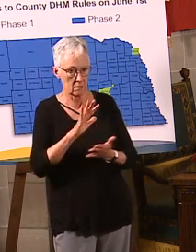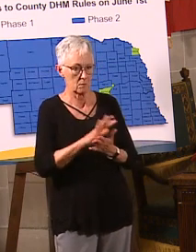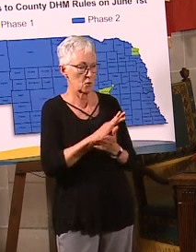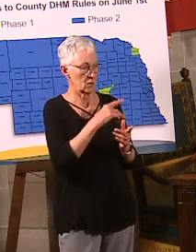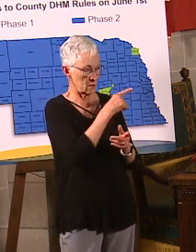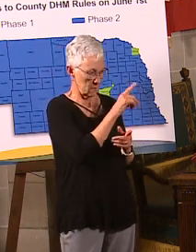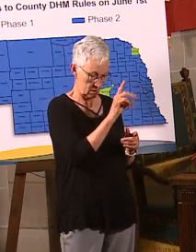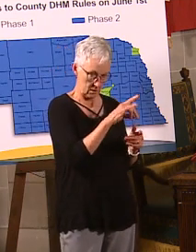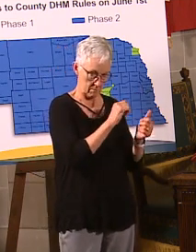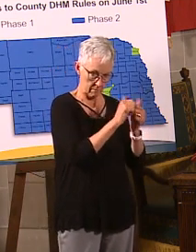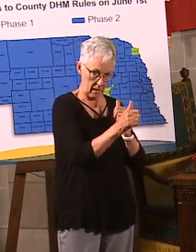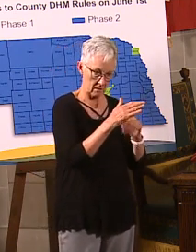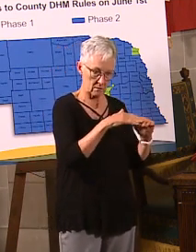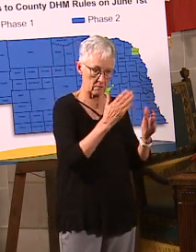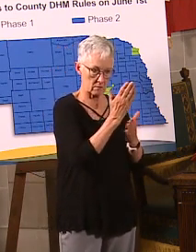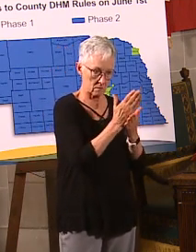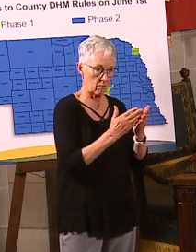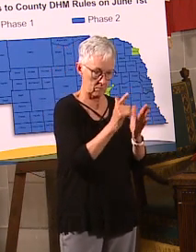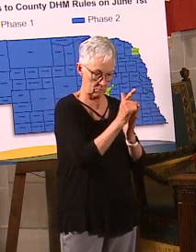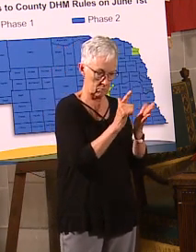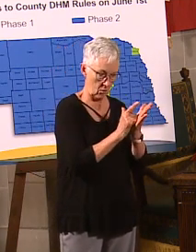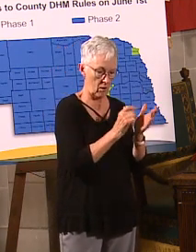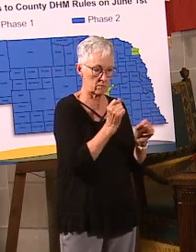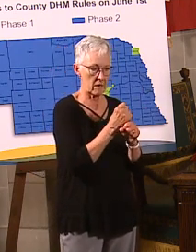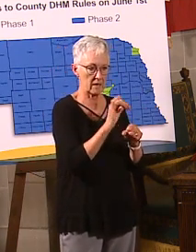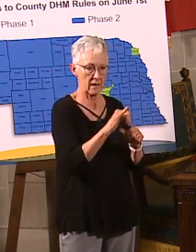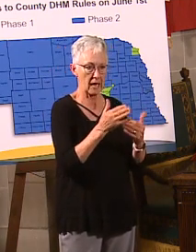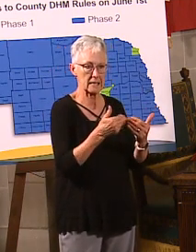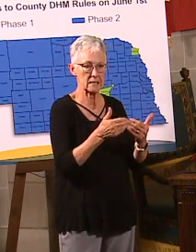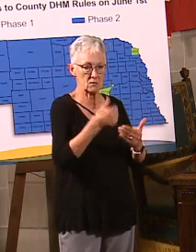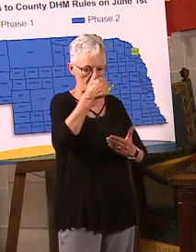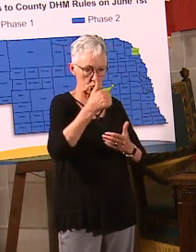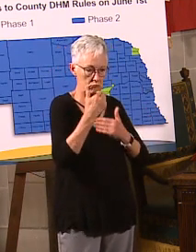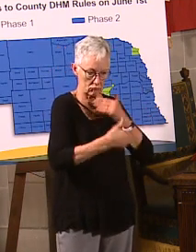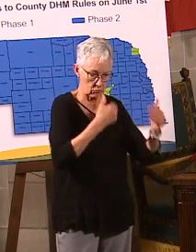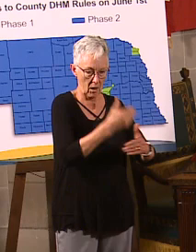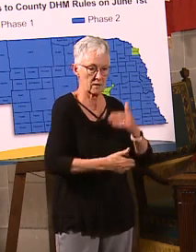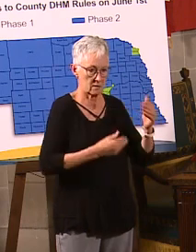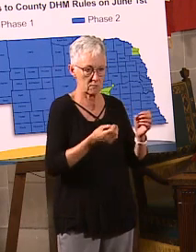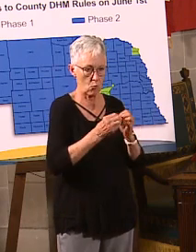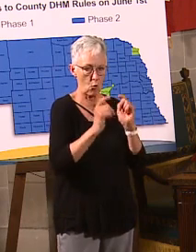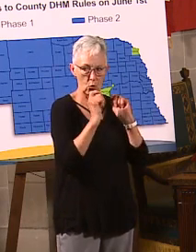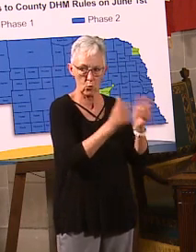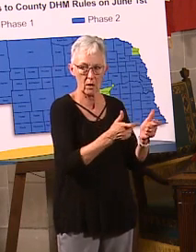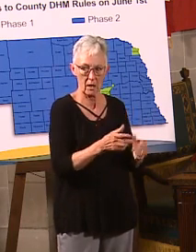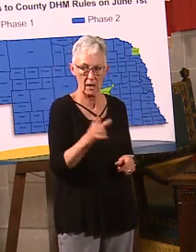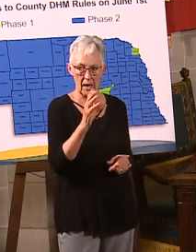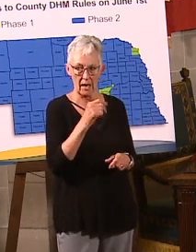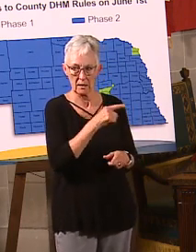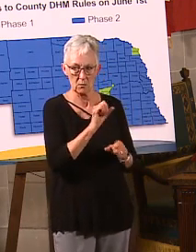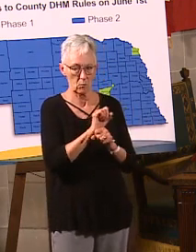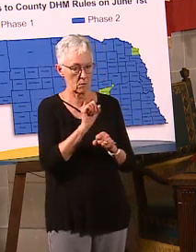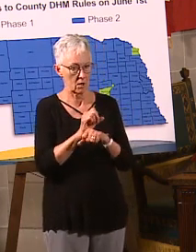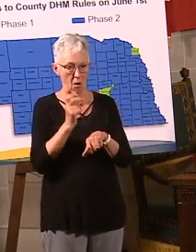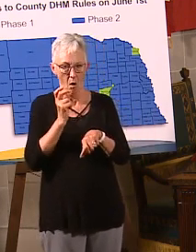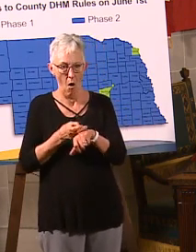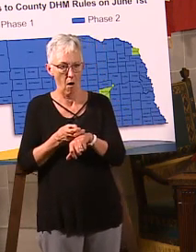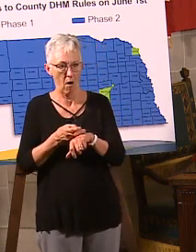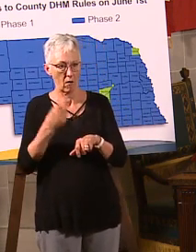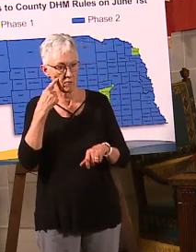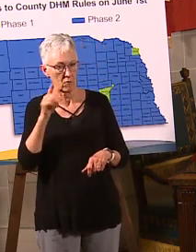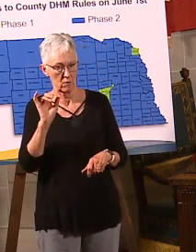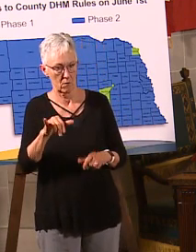tape to be able to get that done. And John Albin, the Commissioner of Labor, and his team are working really, really hard to be able to turn those applications around and get that money out to